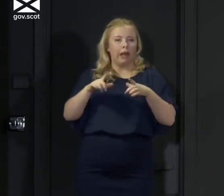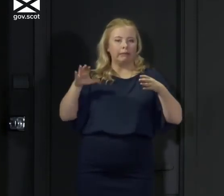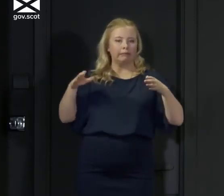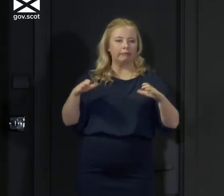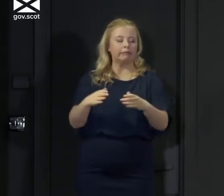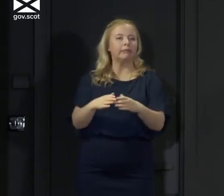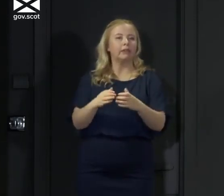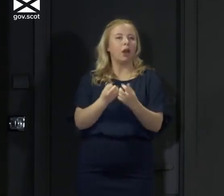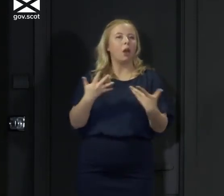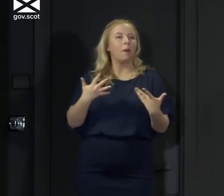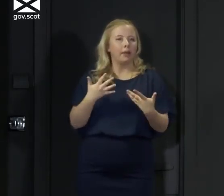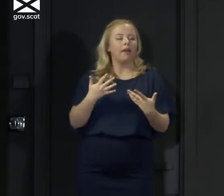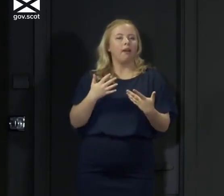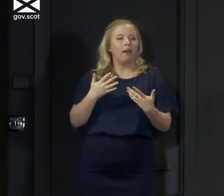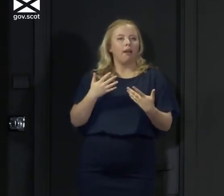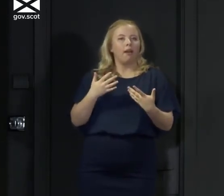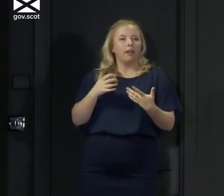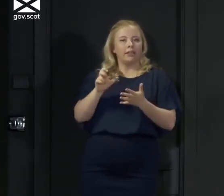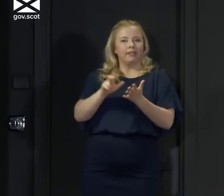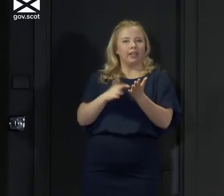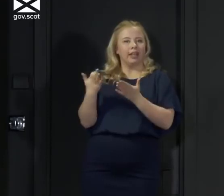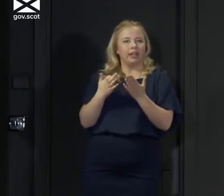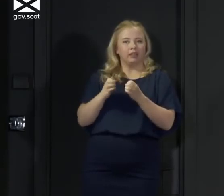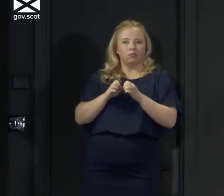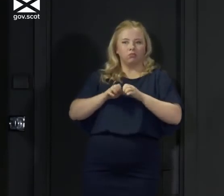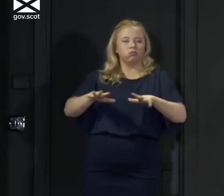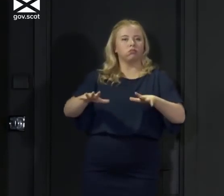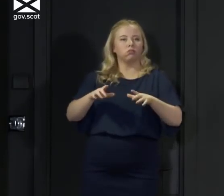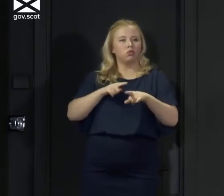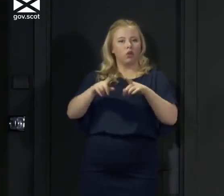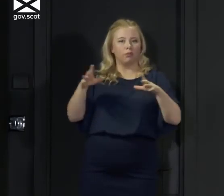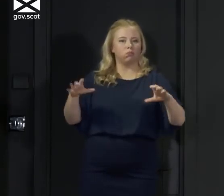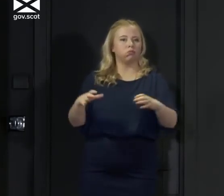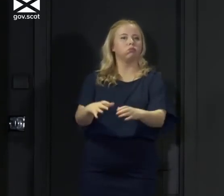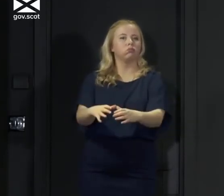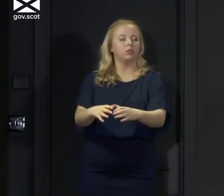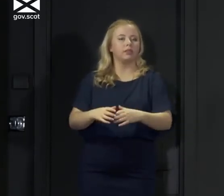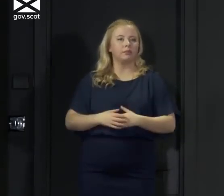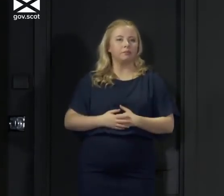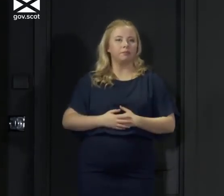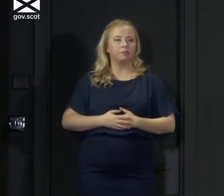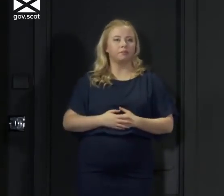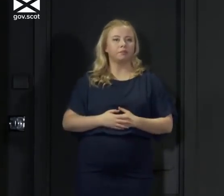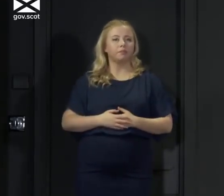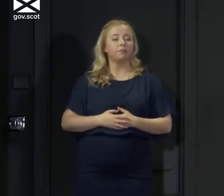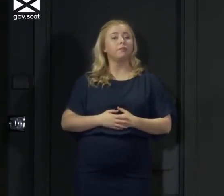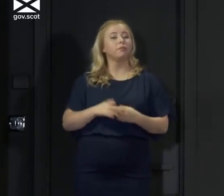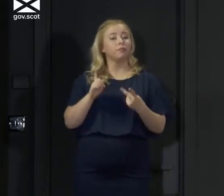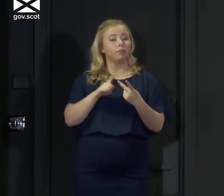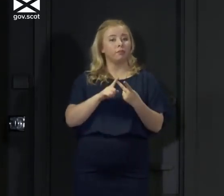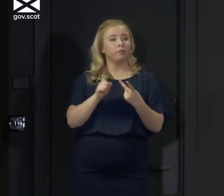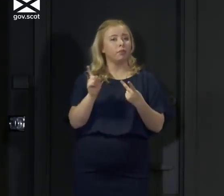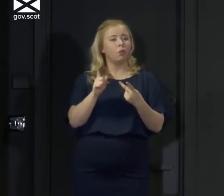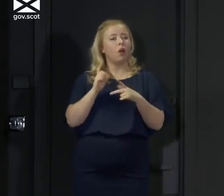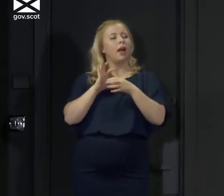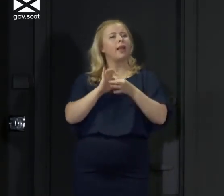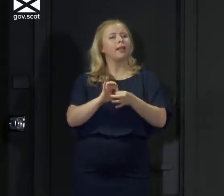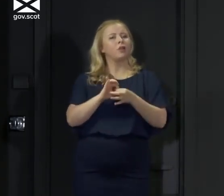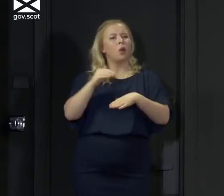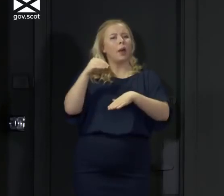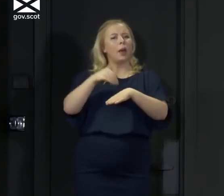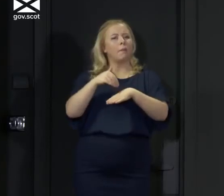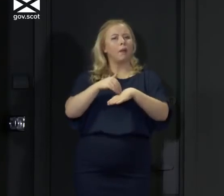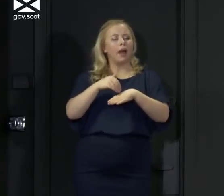try to restore some normality to our everyday lives. Second issue I want to cover relates to the impact of